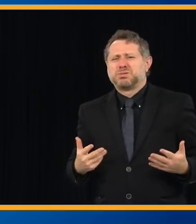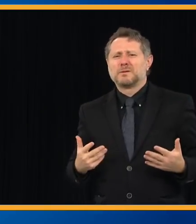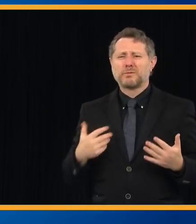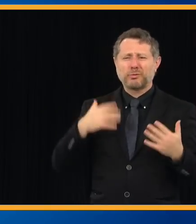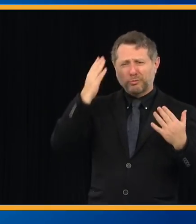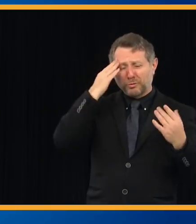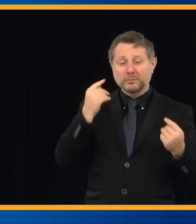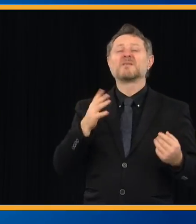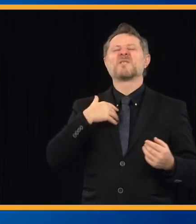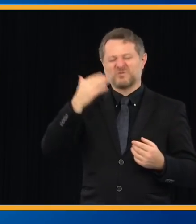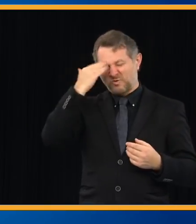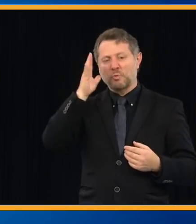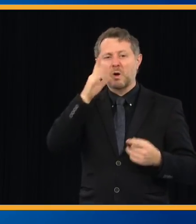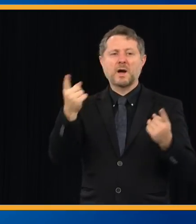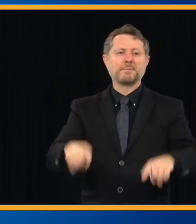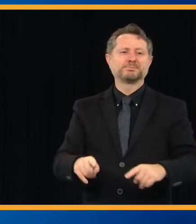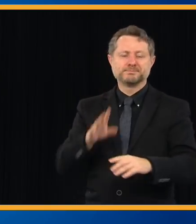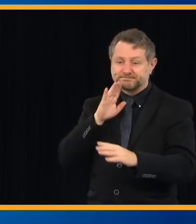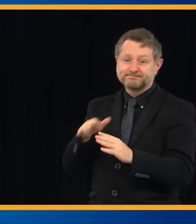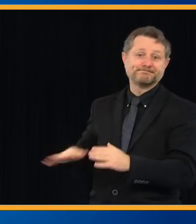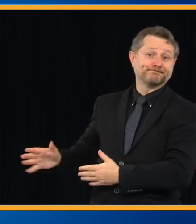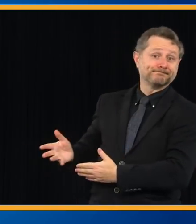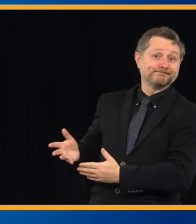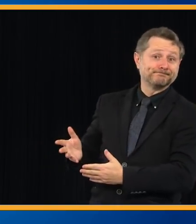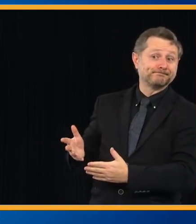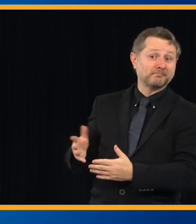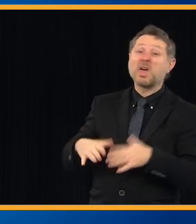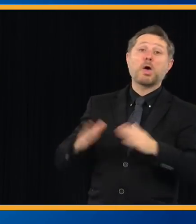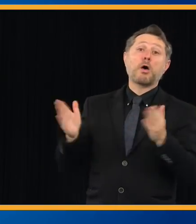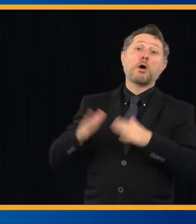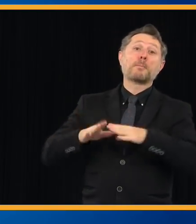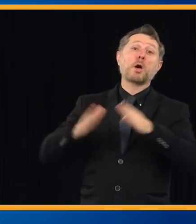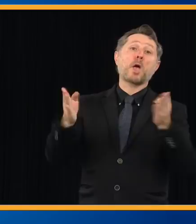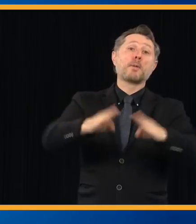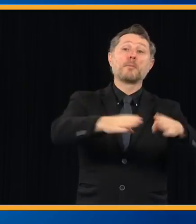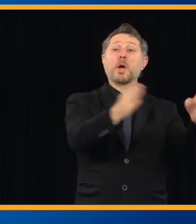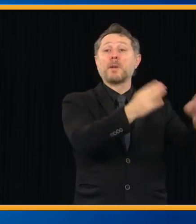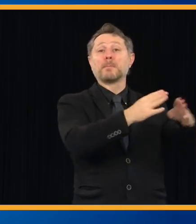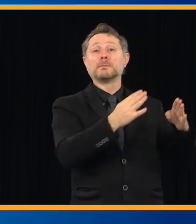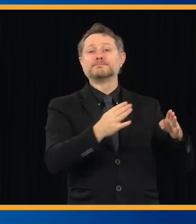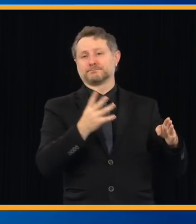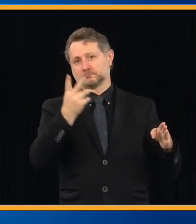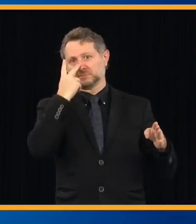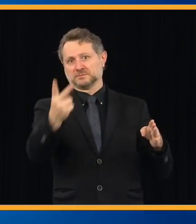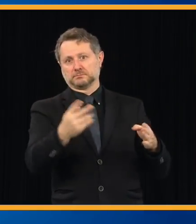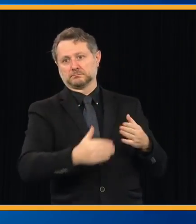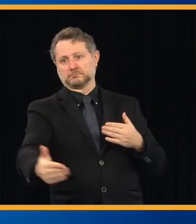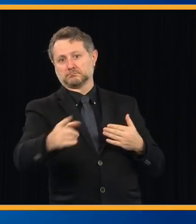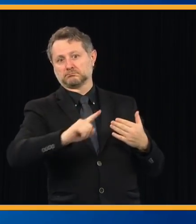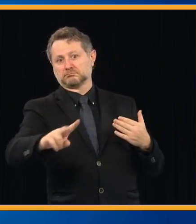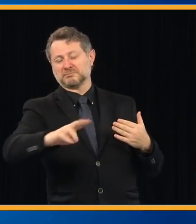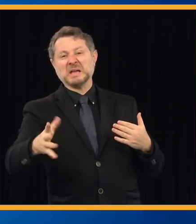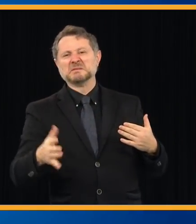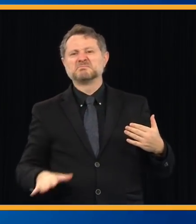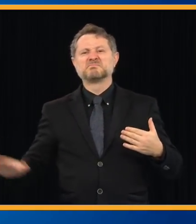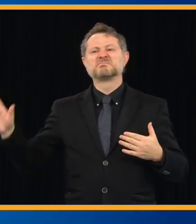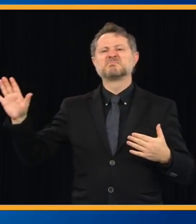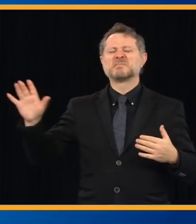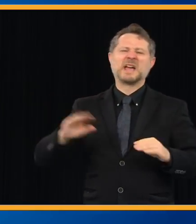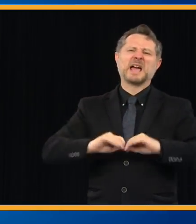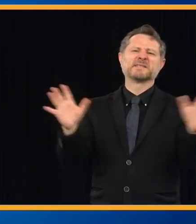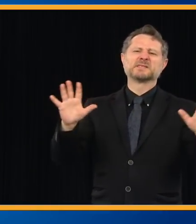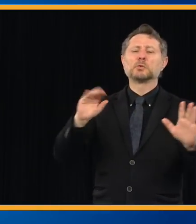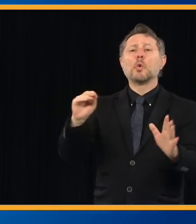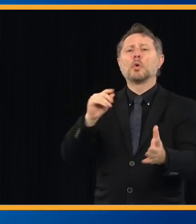hospital in 7 days or 10 days. It is that clear, cause and effect. It is that